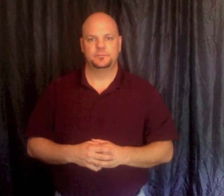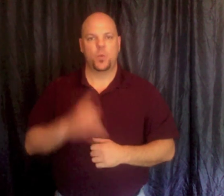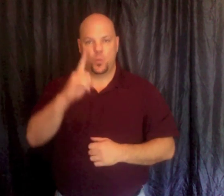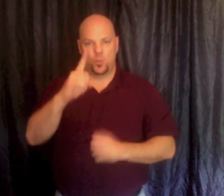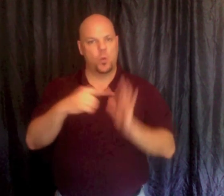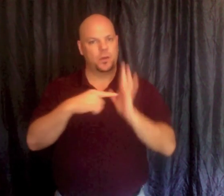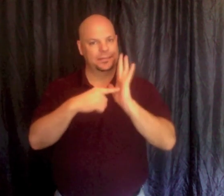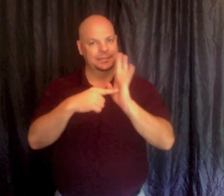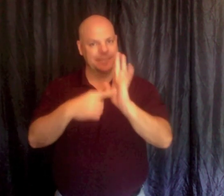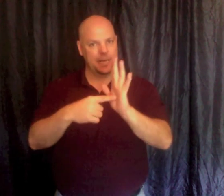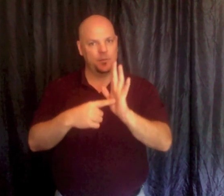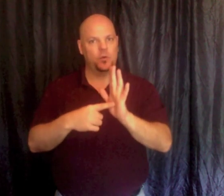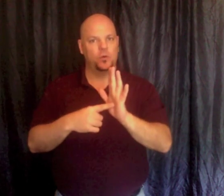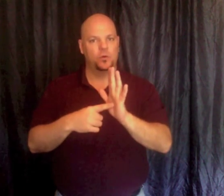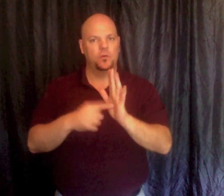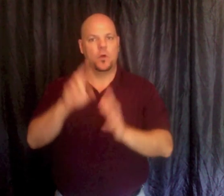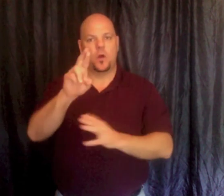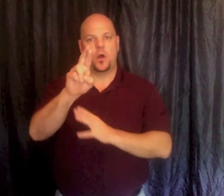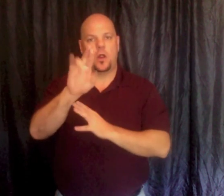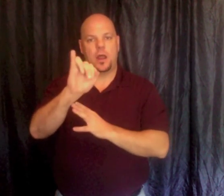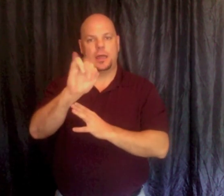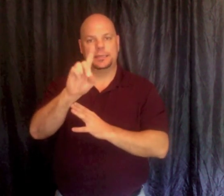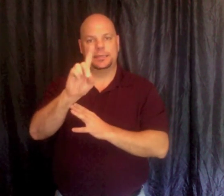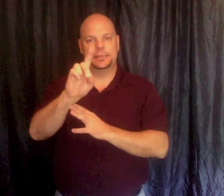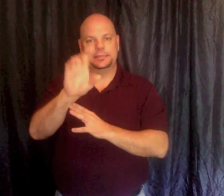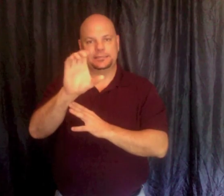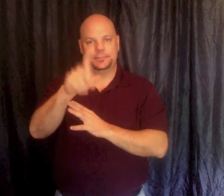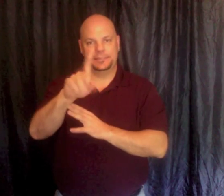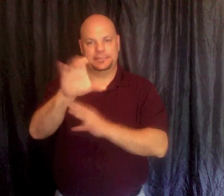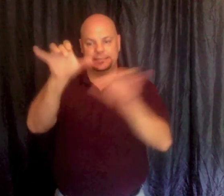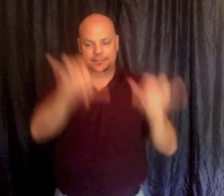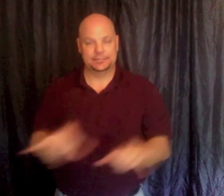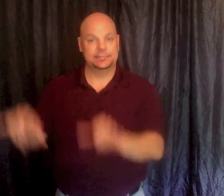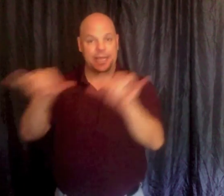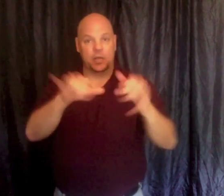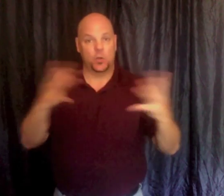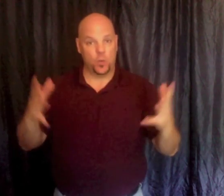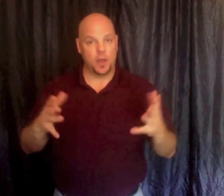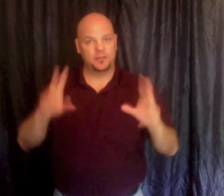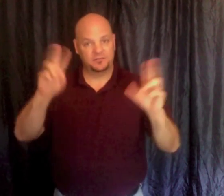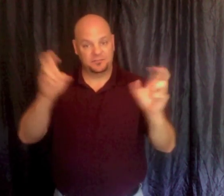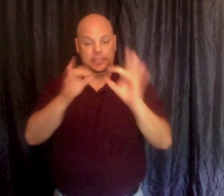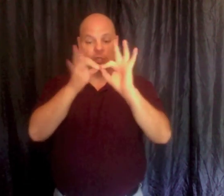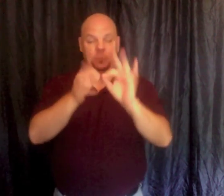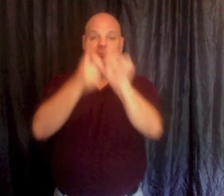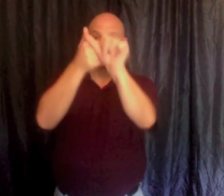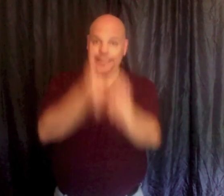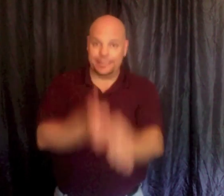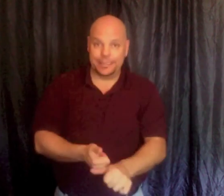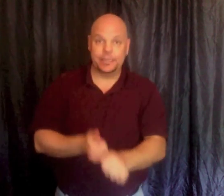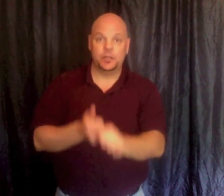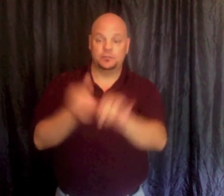the standard from the CPC, which is interpreters adhere to the standards of confidential